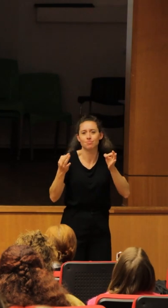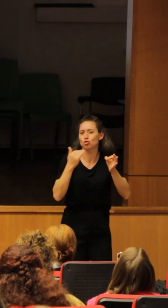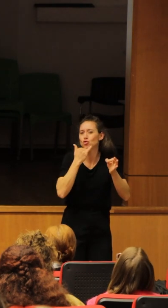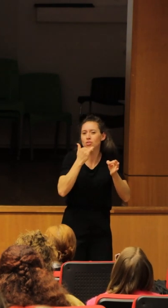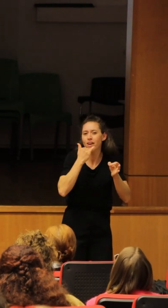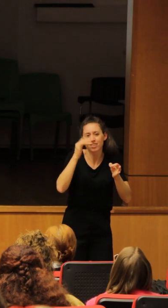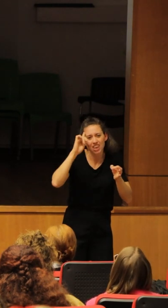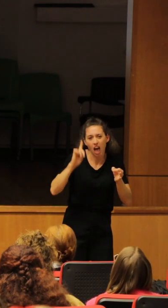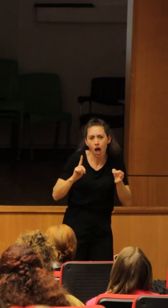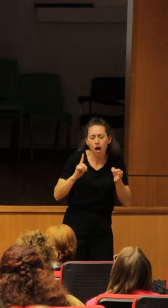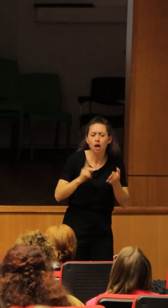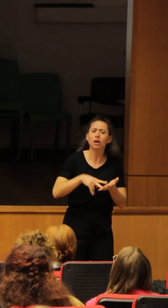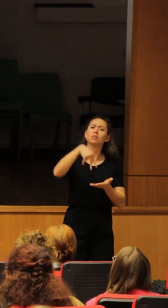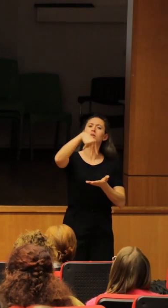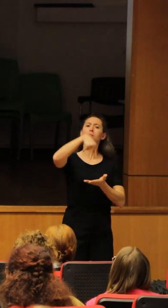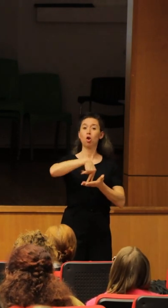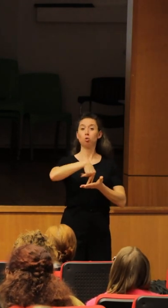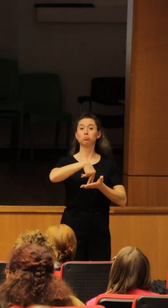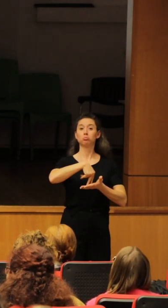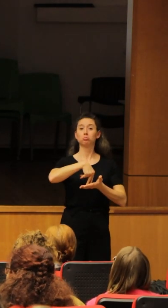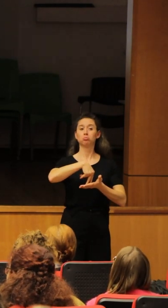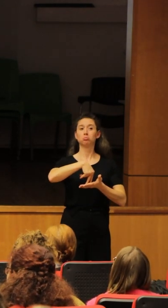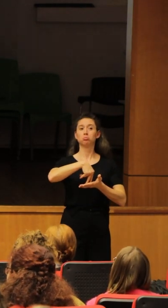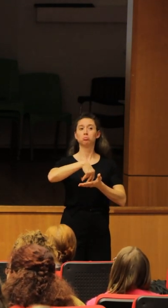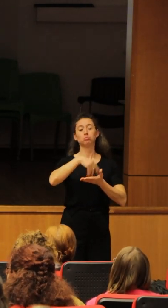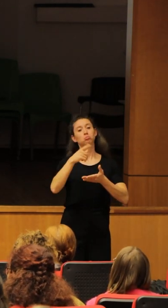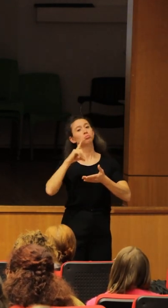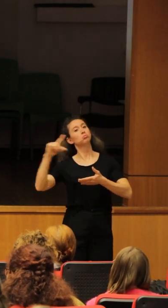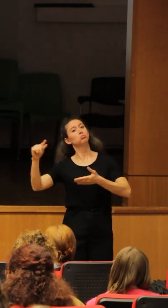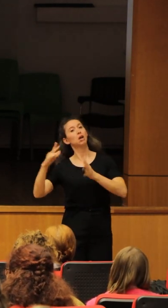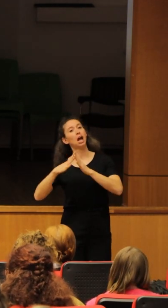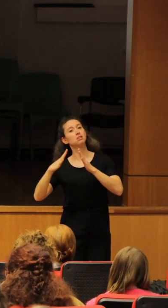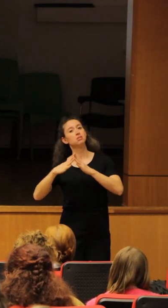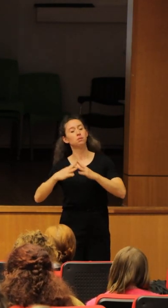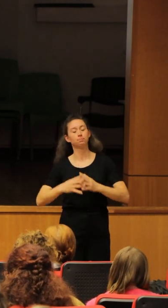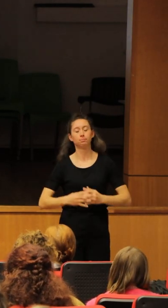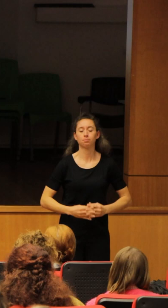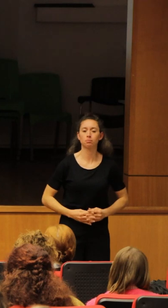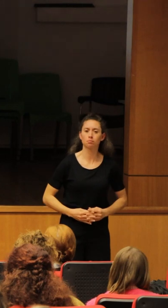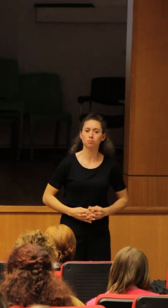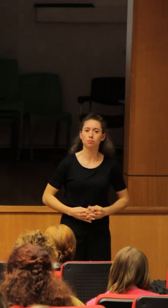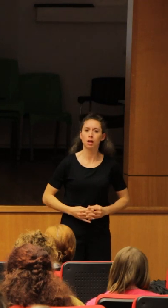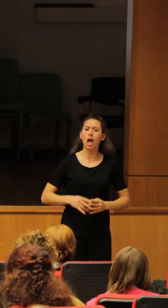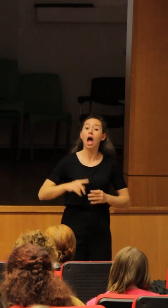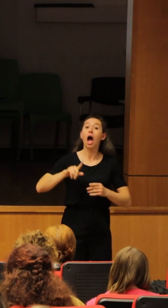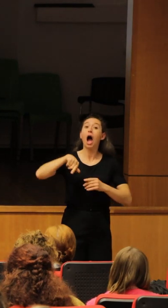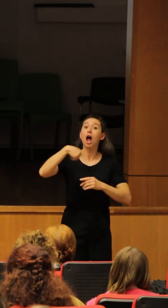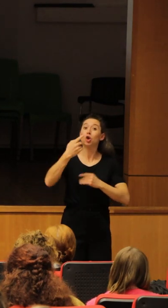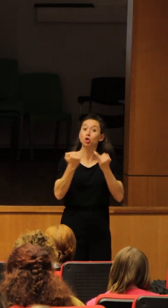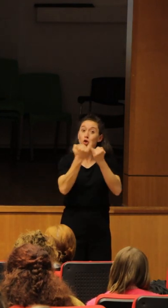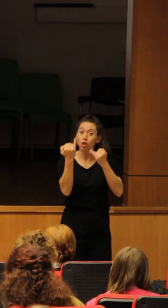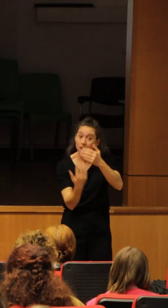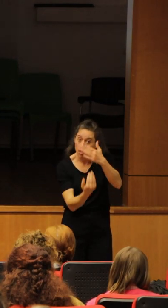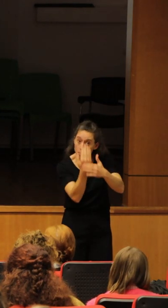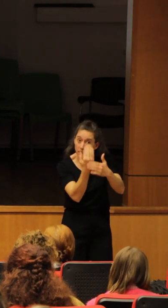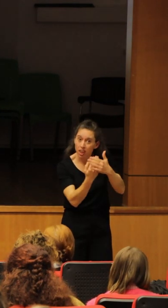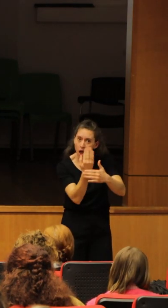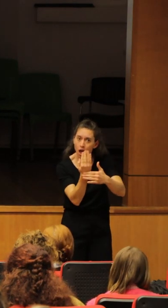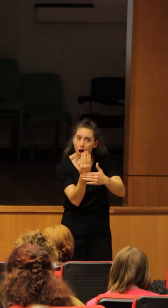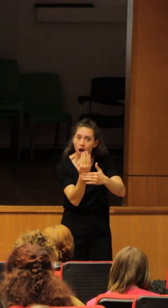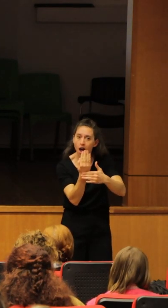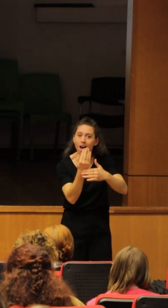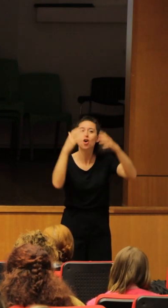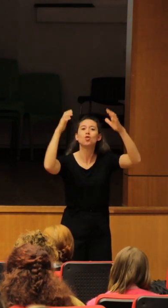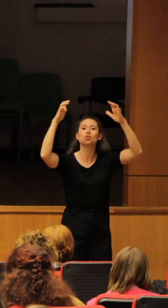went home. Se paró en la plaza y después se fue a casa. And the next morning, y a la siguiente mañana, they had rain. Vino